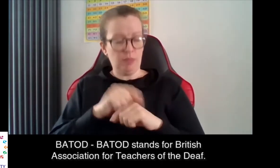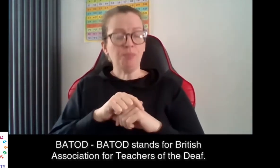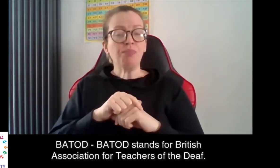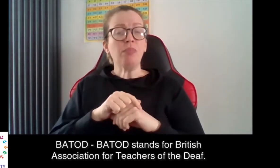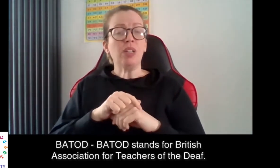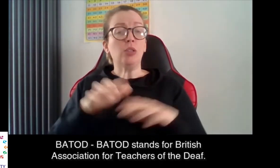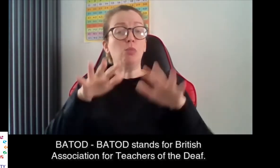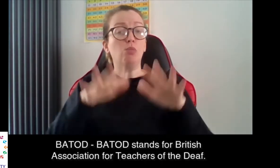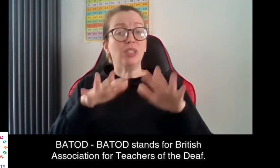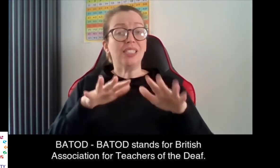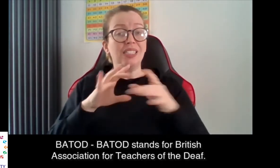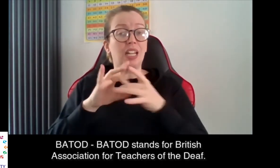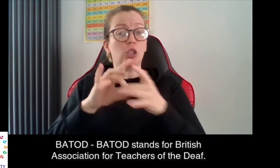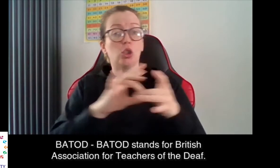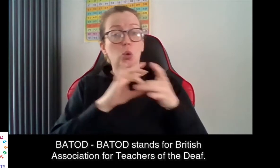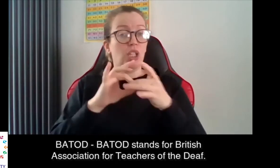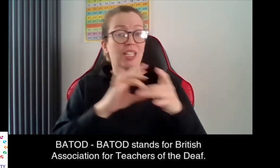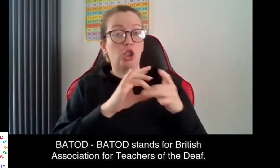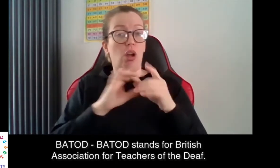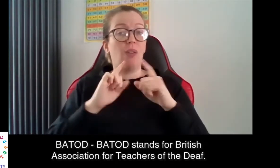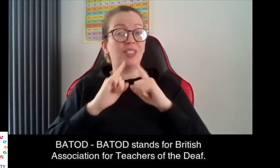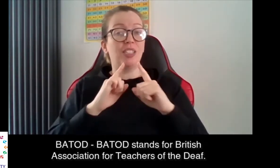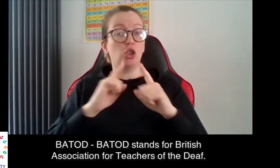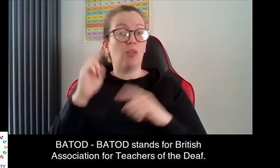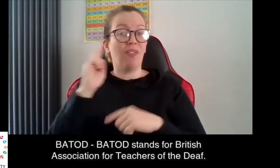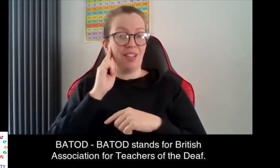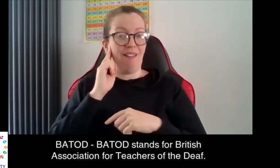BATOD stands for British Association for Teachers of the Deaf.